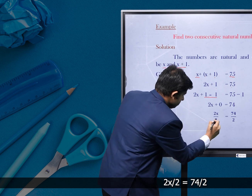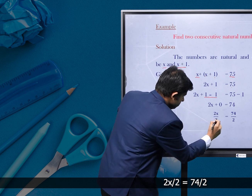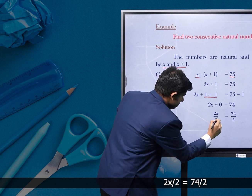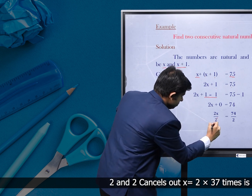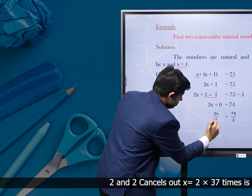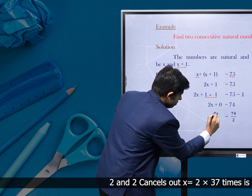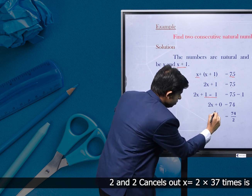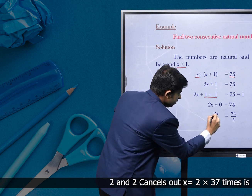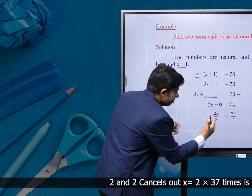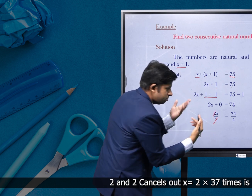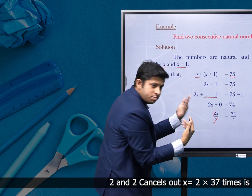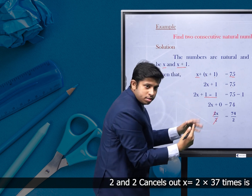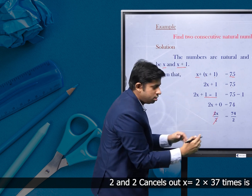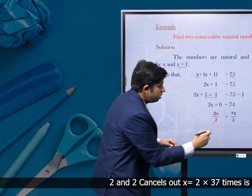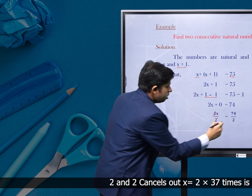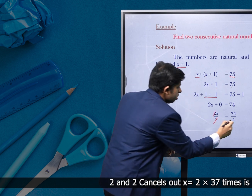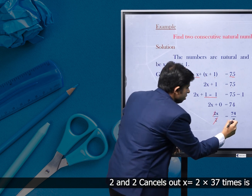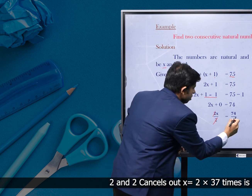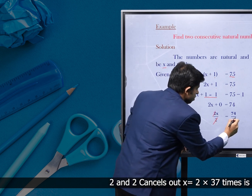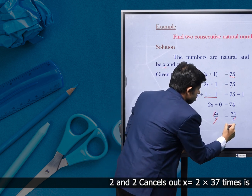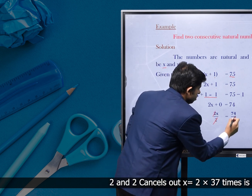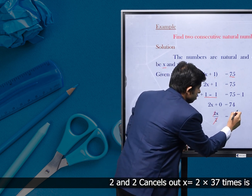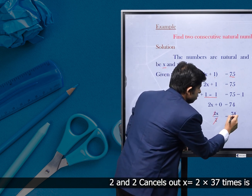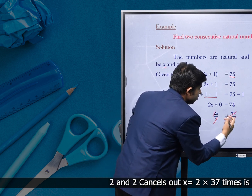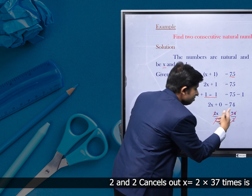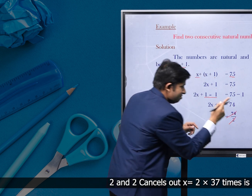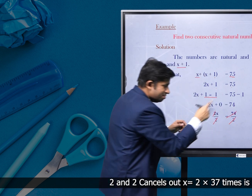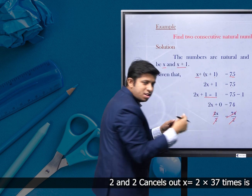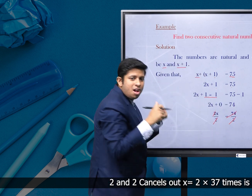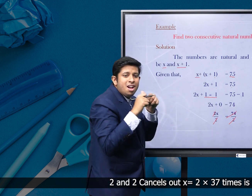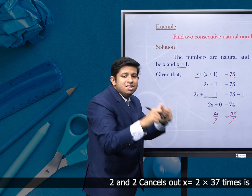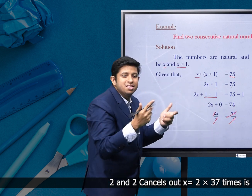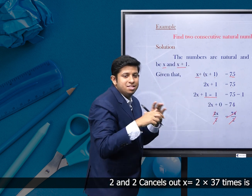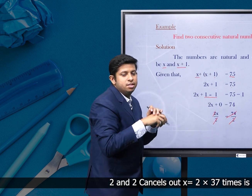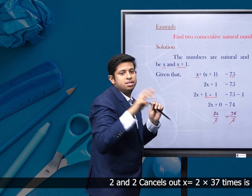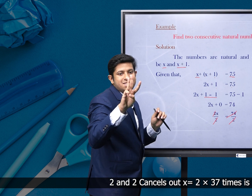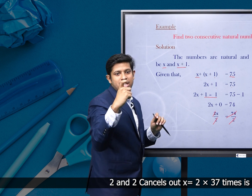2. 2 and 2 cancels out. X equals to 237 times gives us 74.